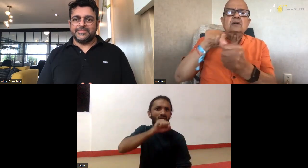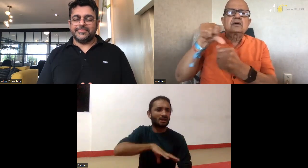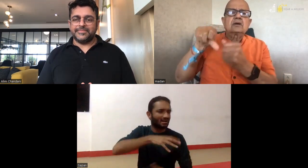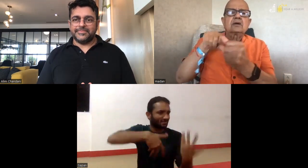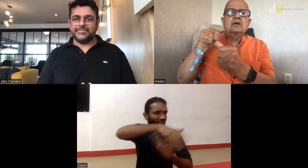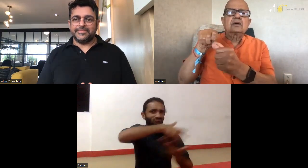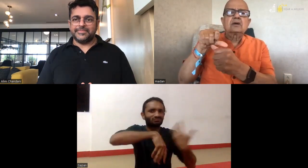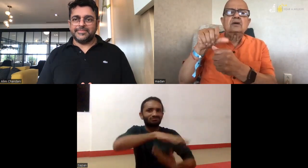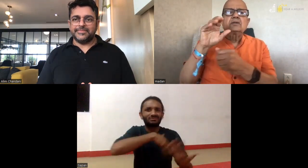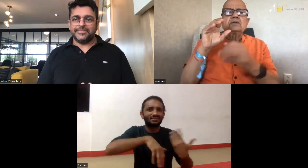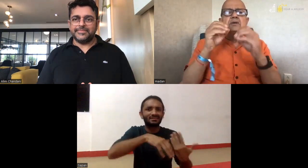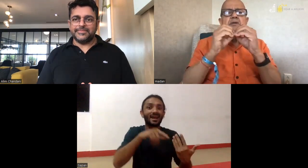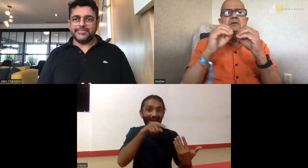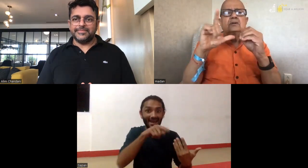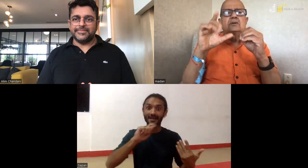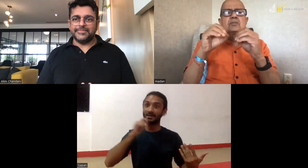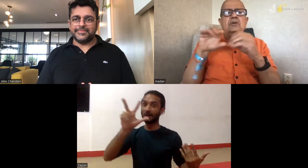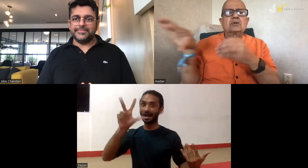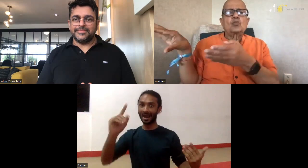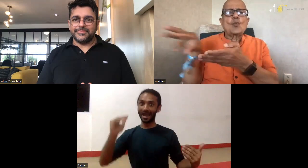so. You know,